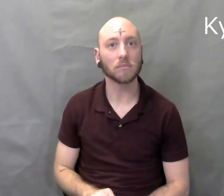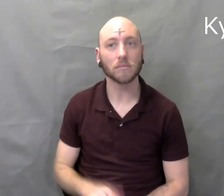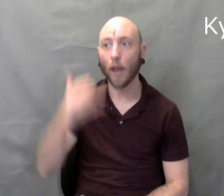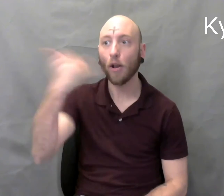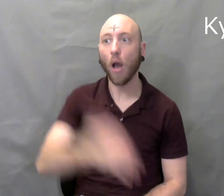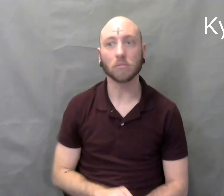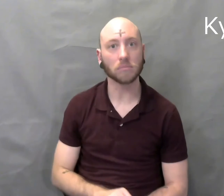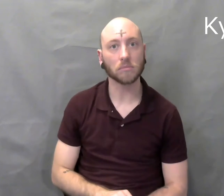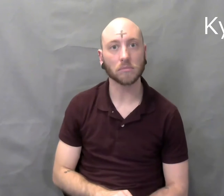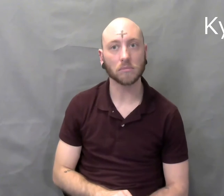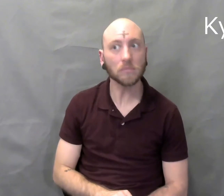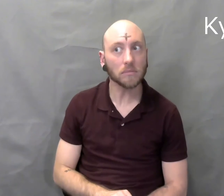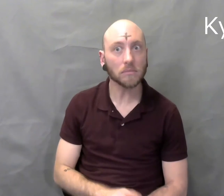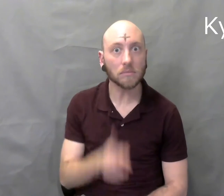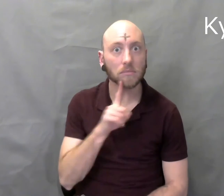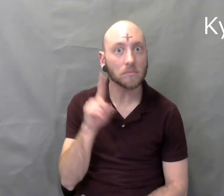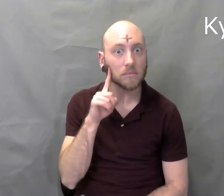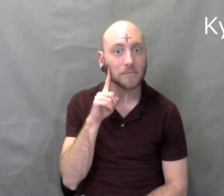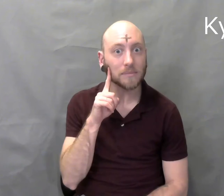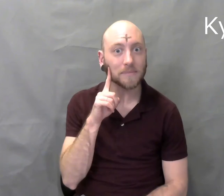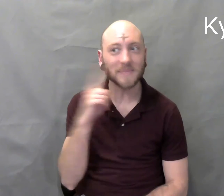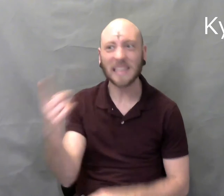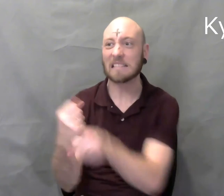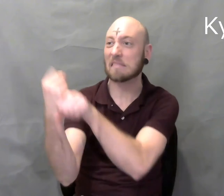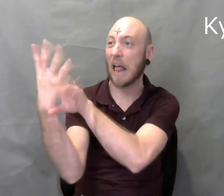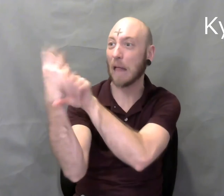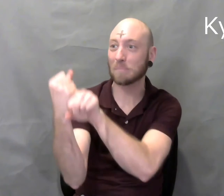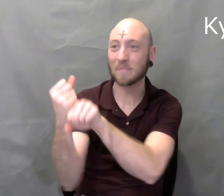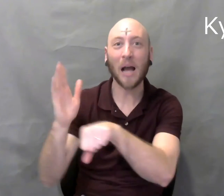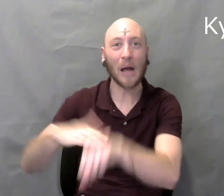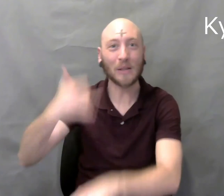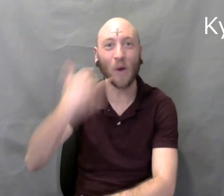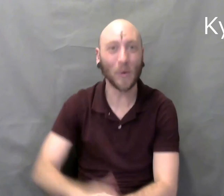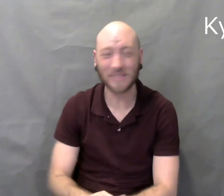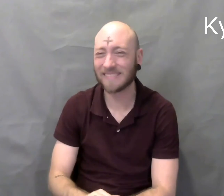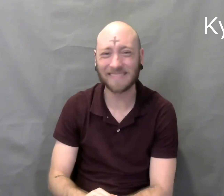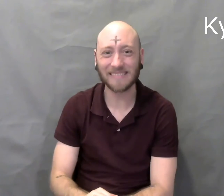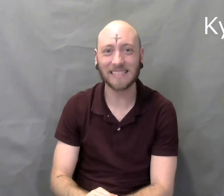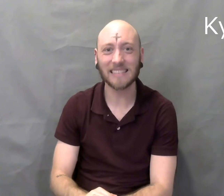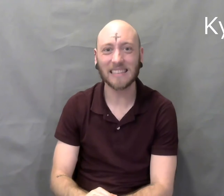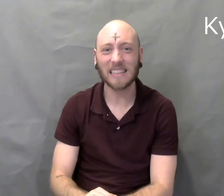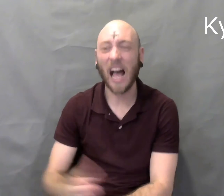second. And he yelled at me over the phone and said, text me, motherfucker.